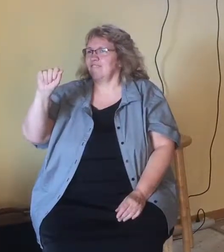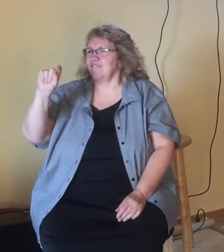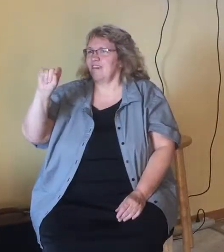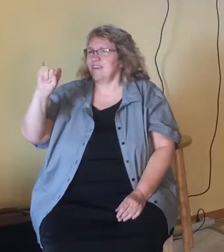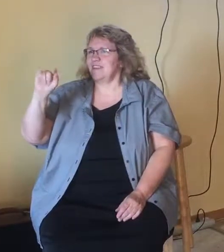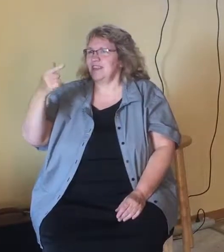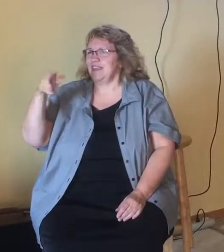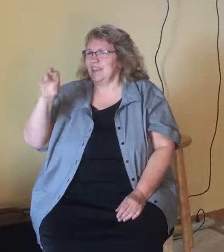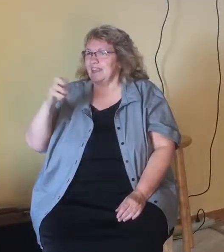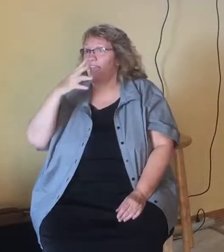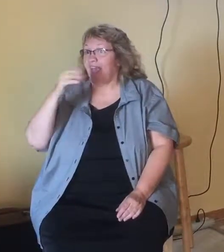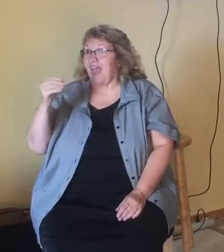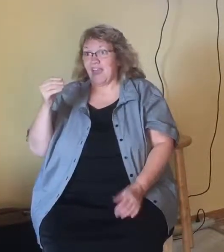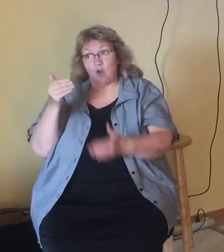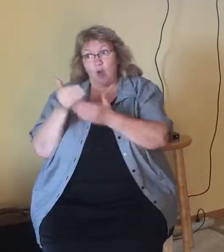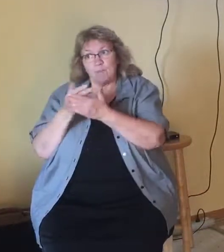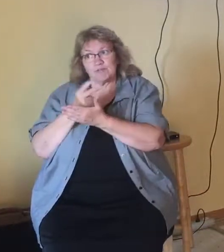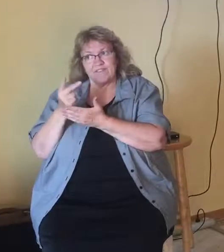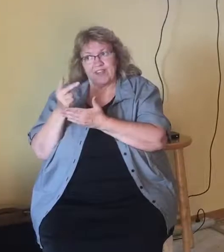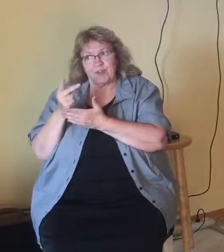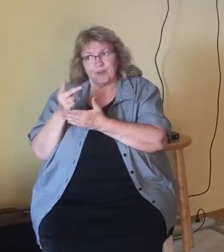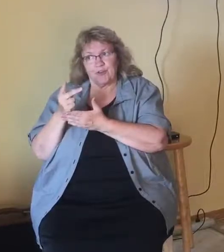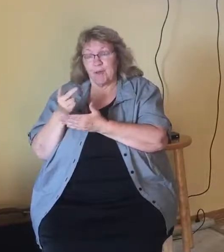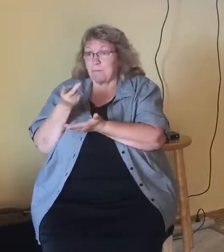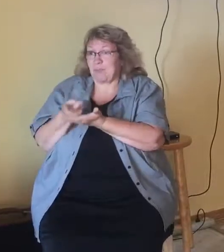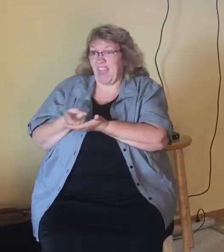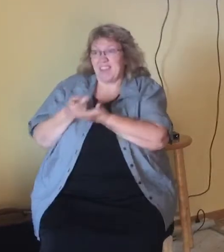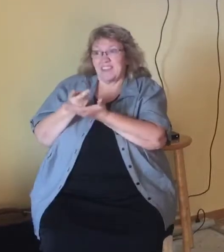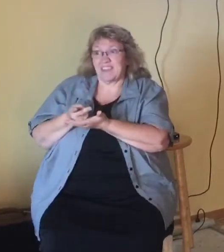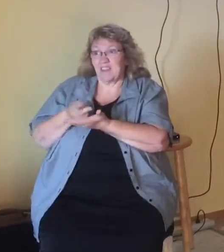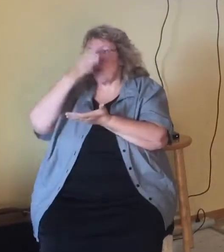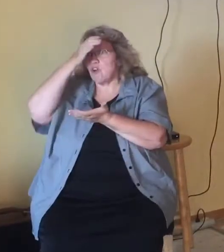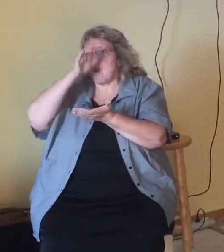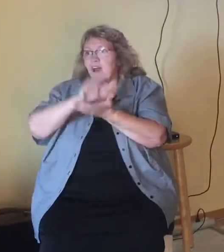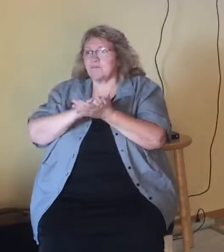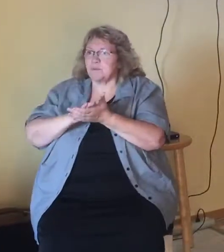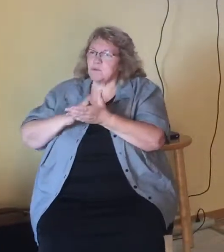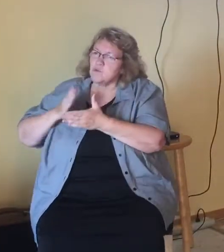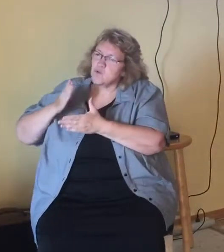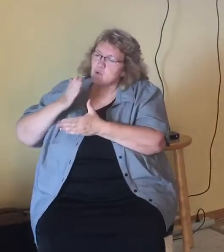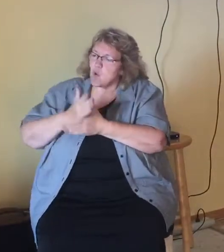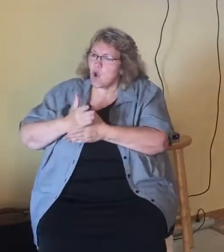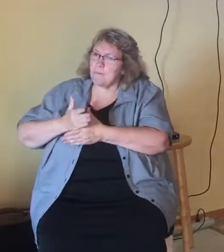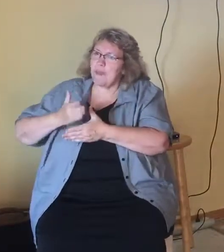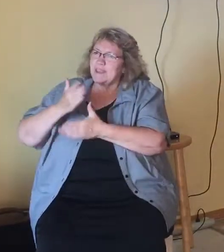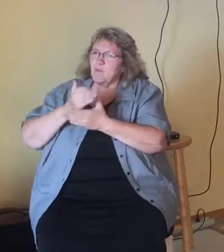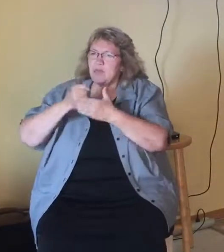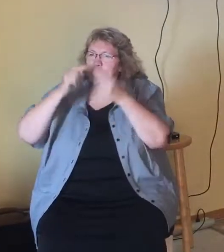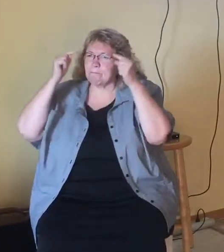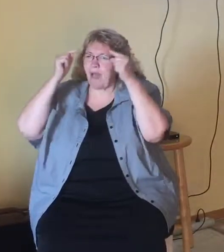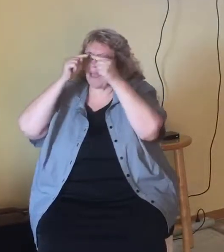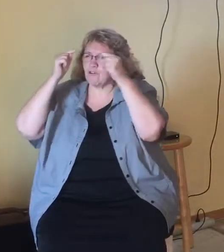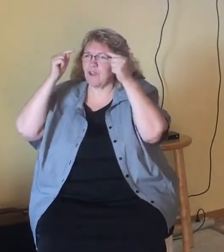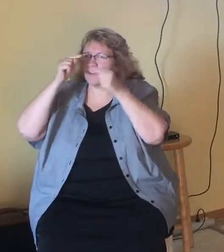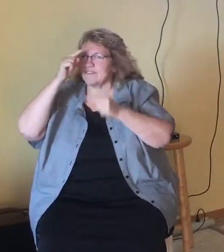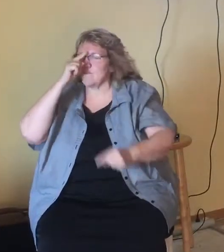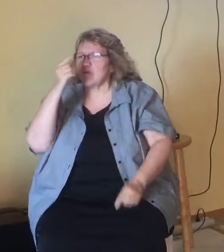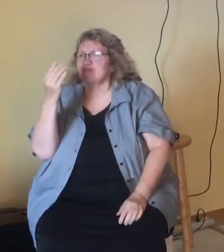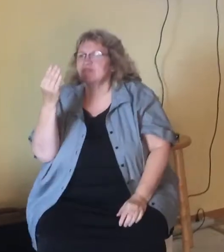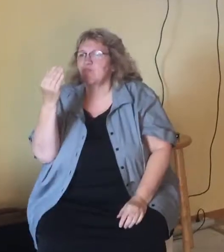bedridden. Her husband had been basically tormented by migraines for 14